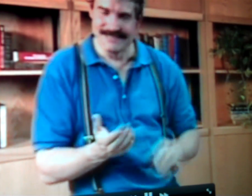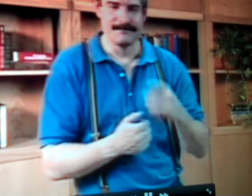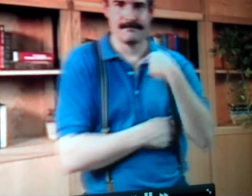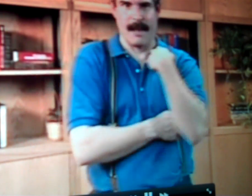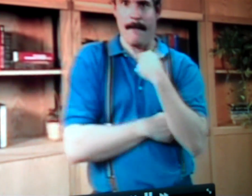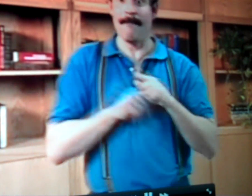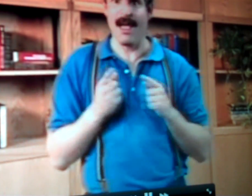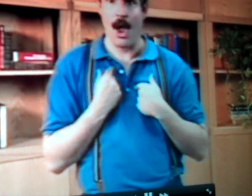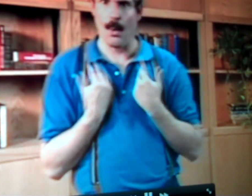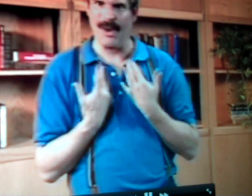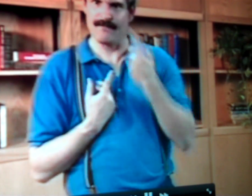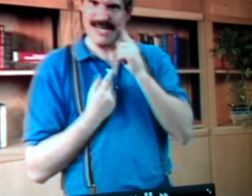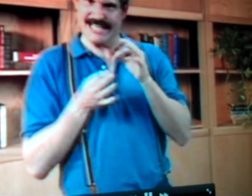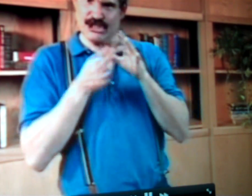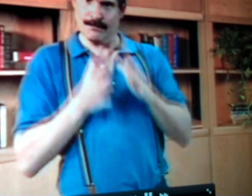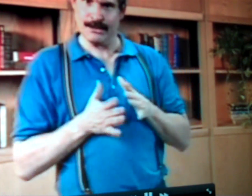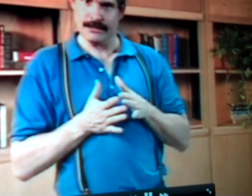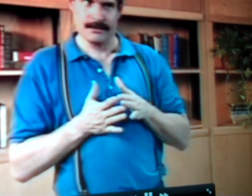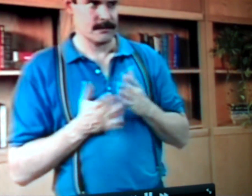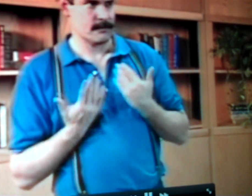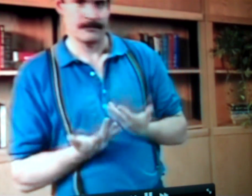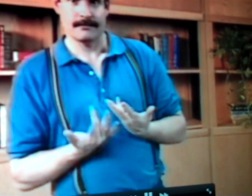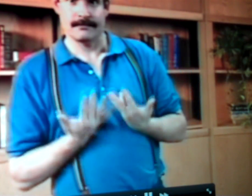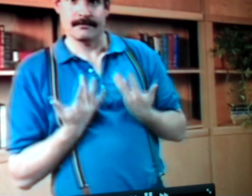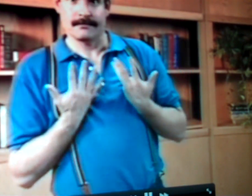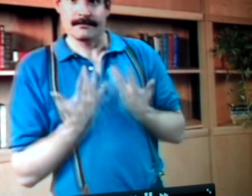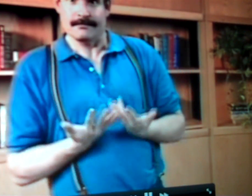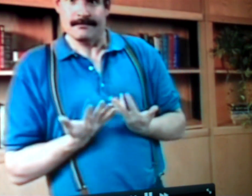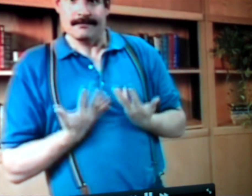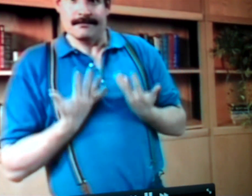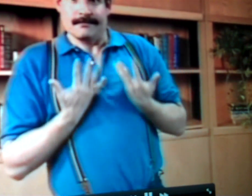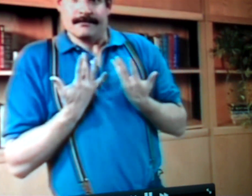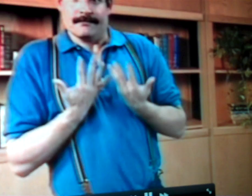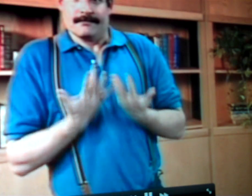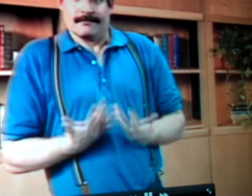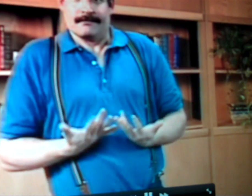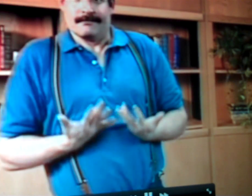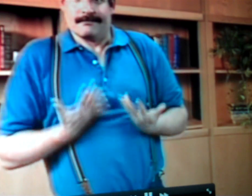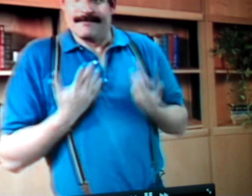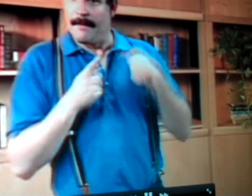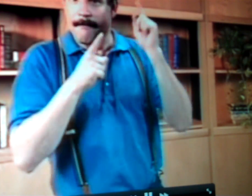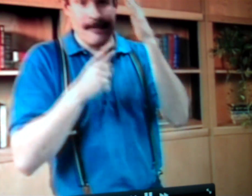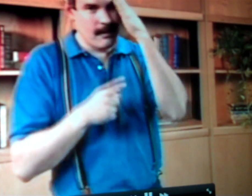I was kind of nervous because I knew that they were all hearing and I was the only deaf student. I waited for the interpreter,